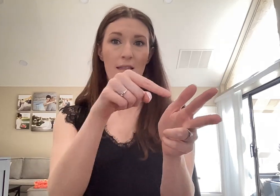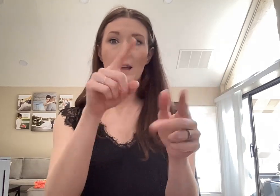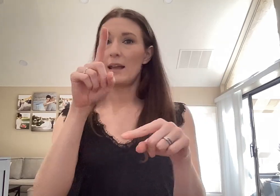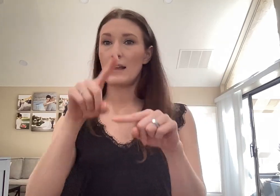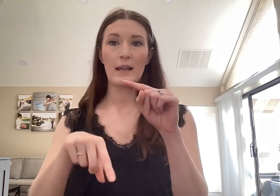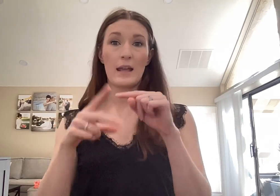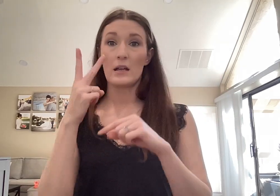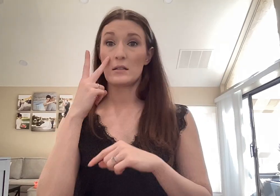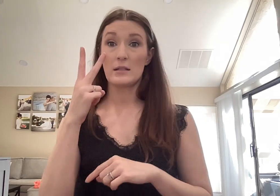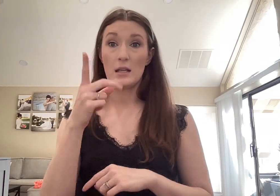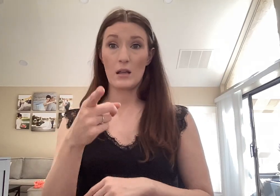they can't see you.